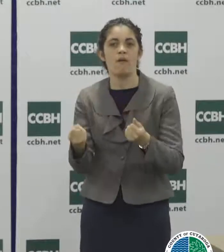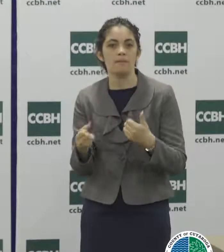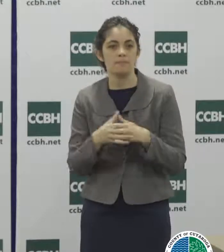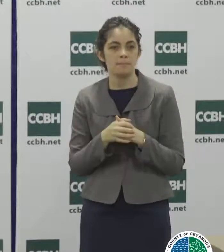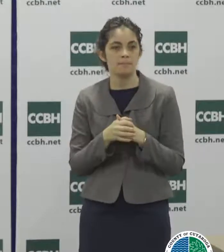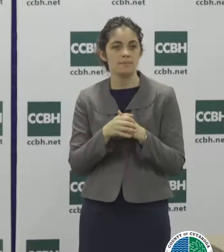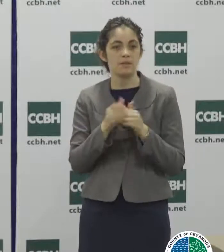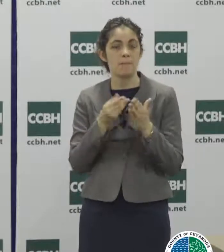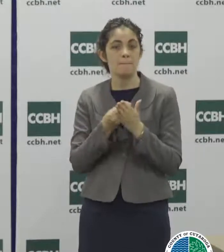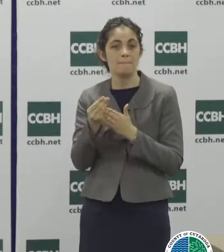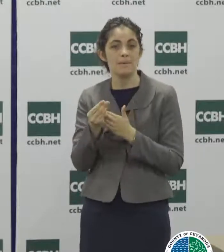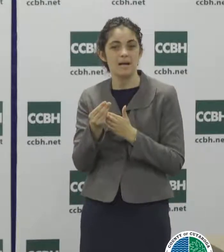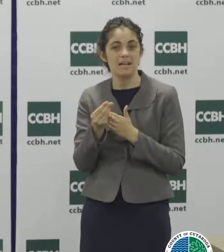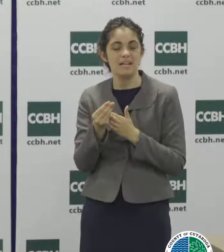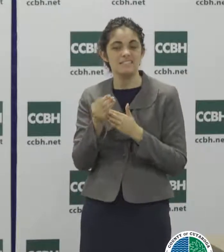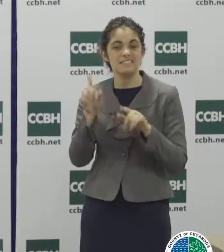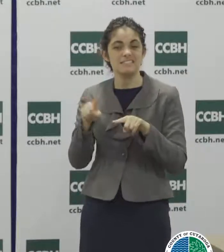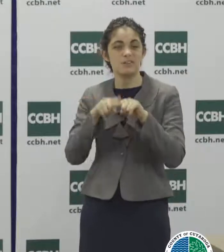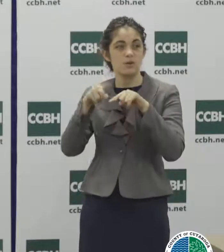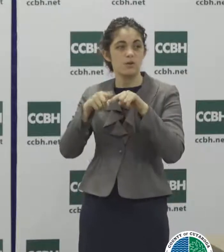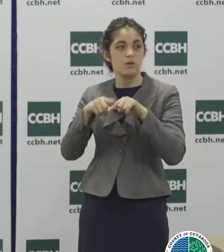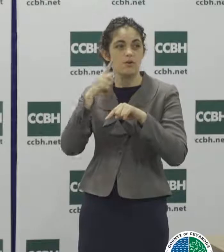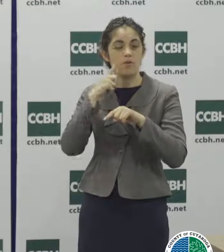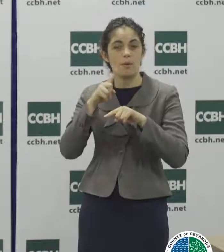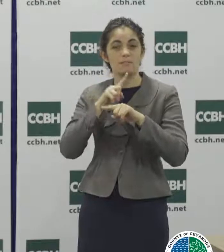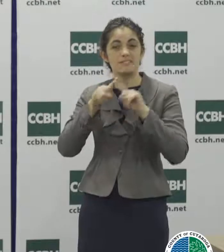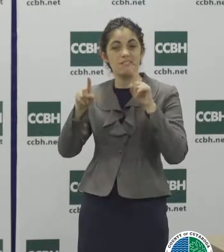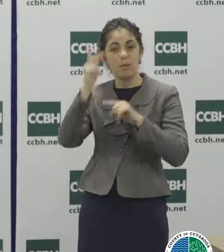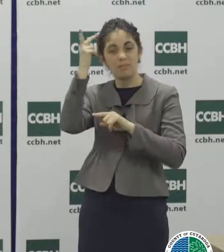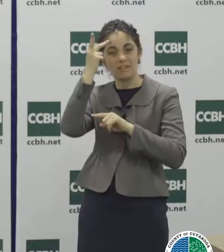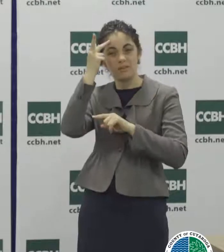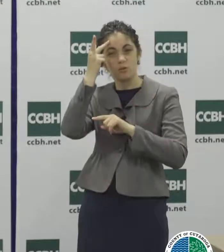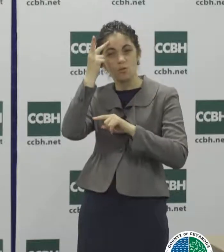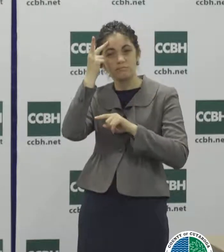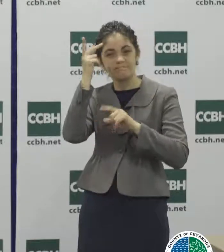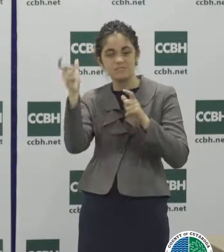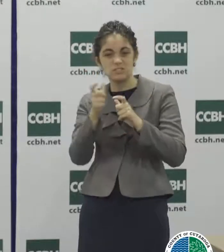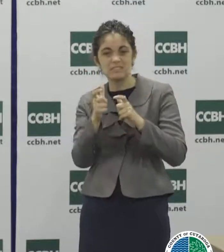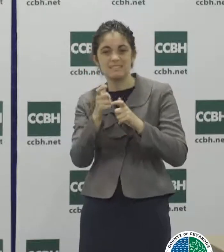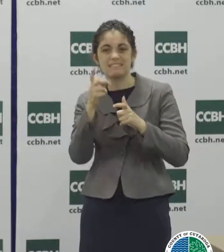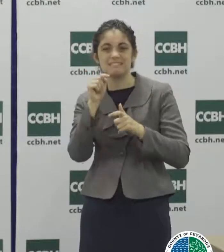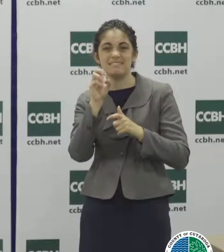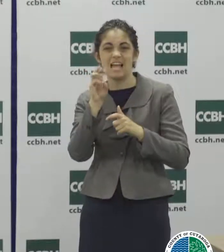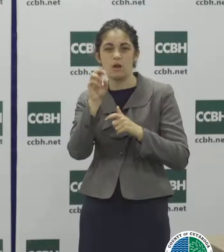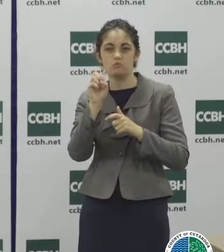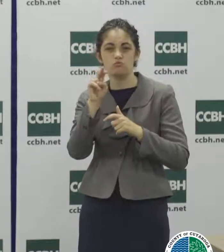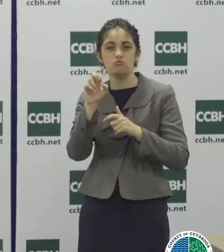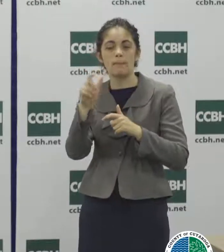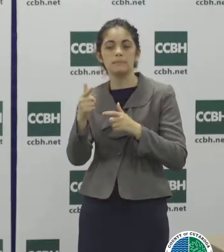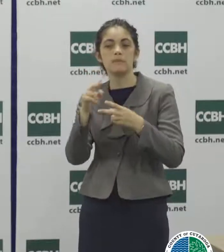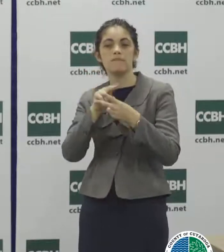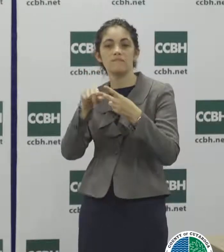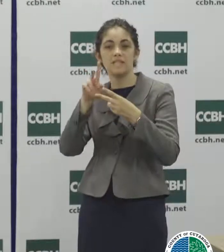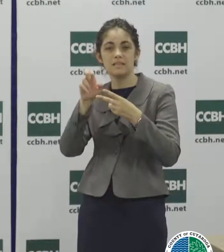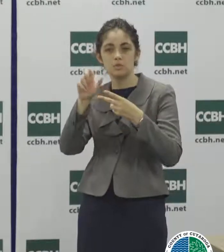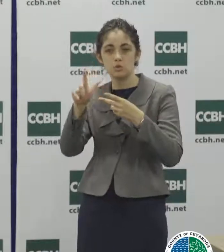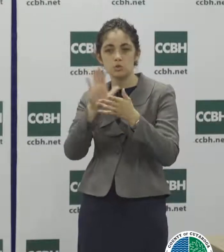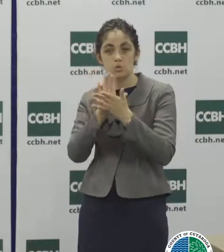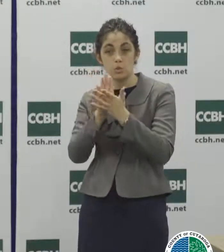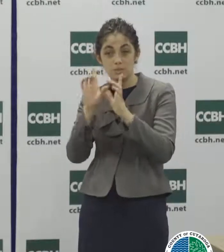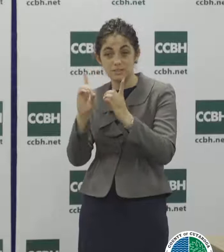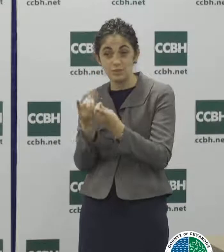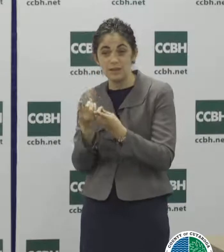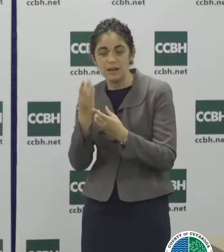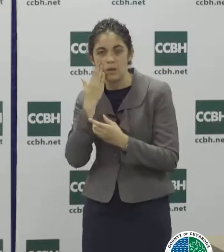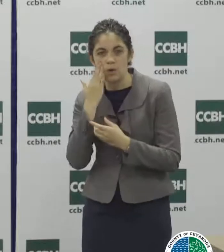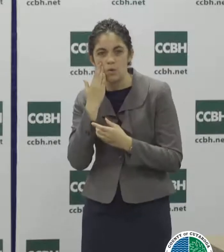can purchase municipal obligations from political subdivisions like cities, townships, villages, and school districts. Now, while I